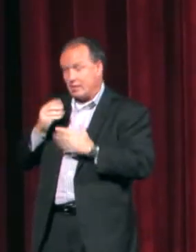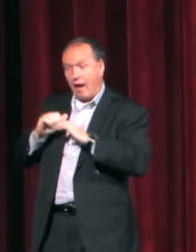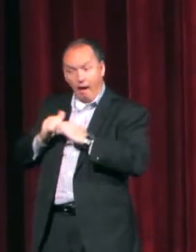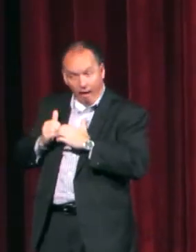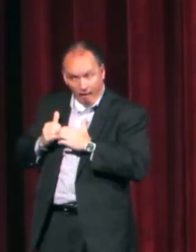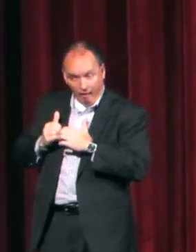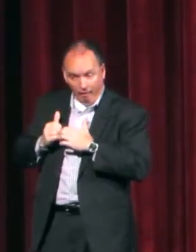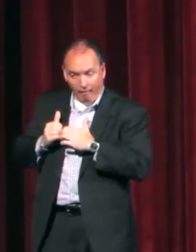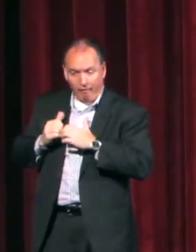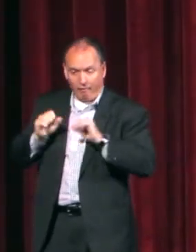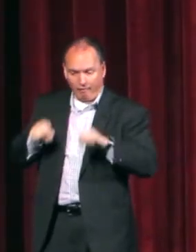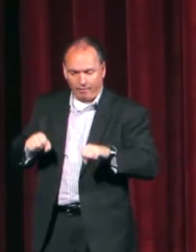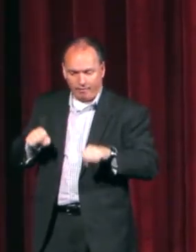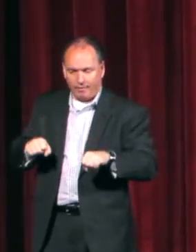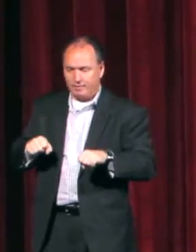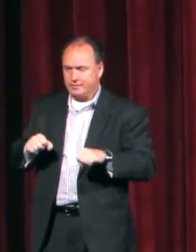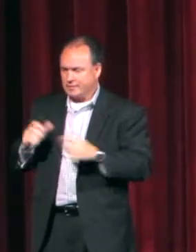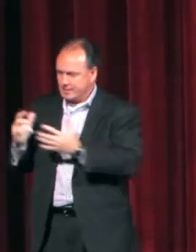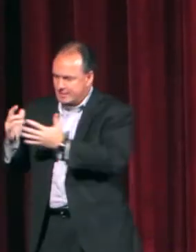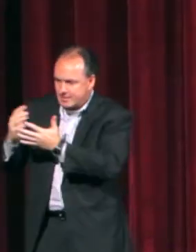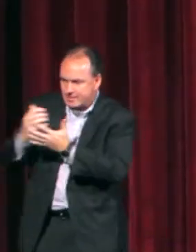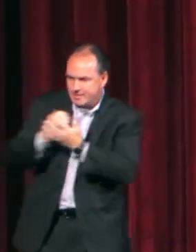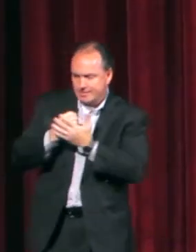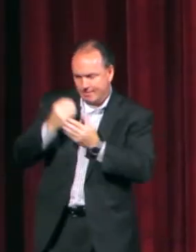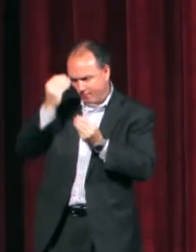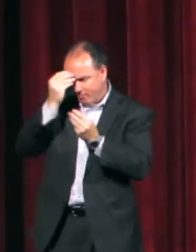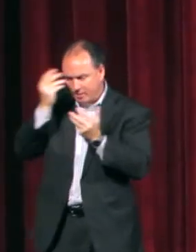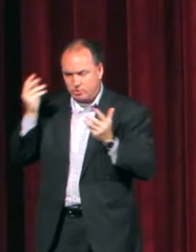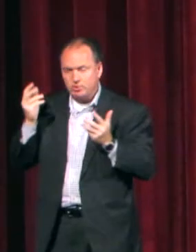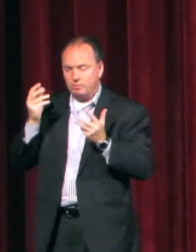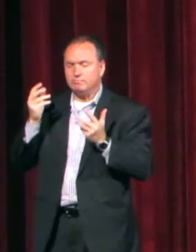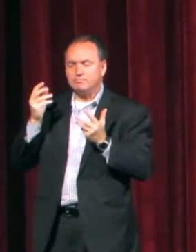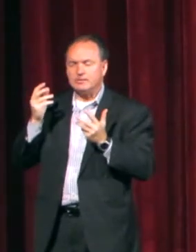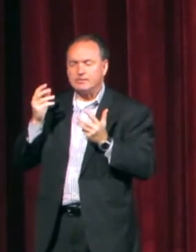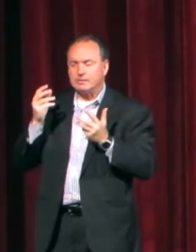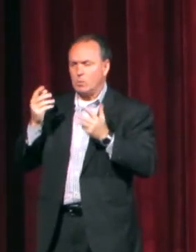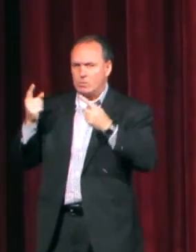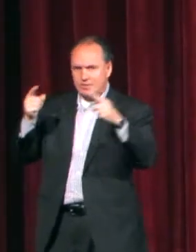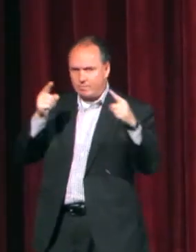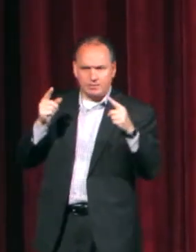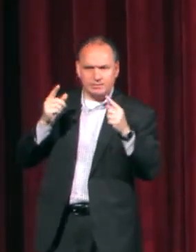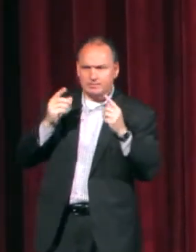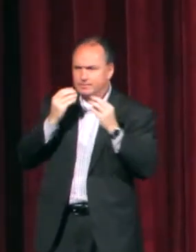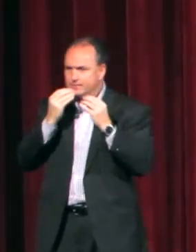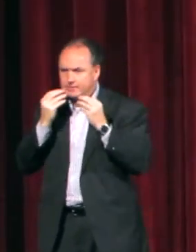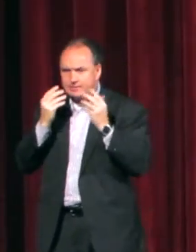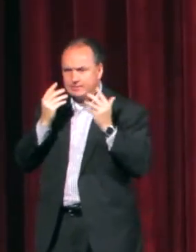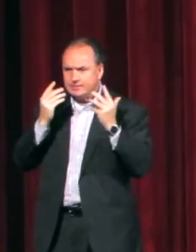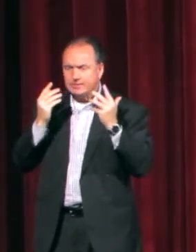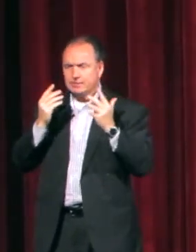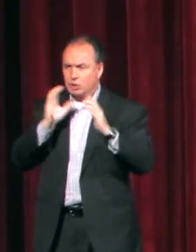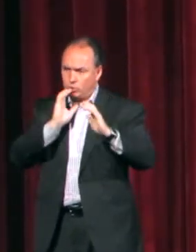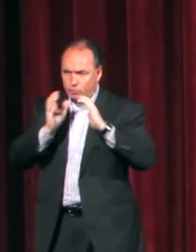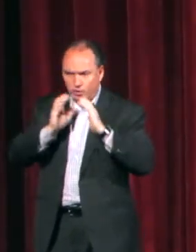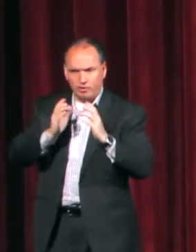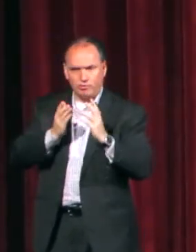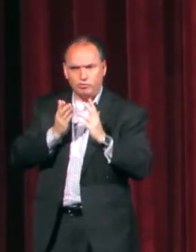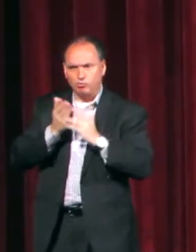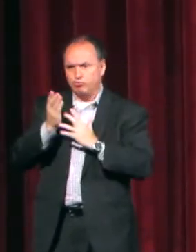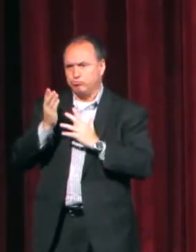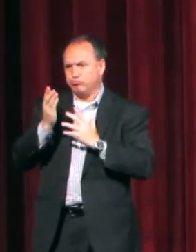that is by gathering the information, or as much information as they can, whether that's communicated